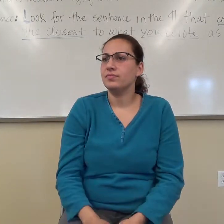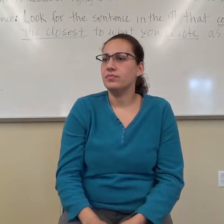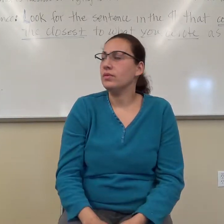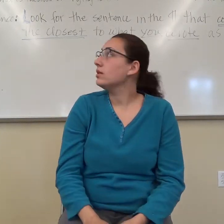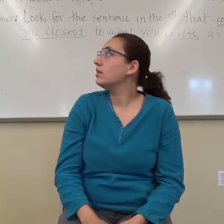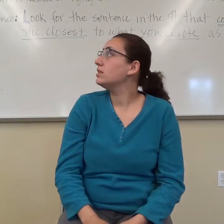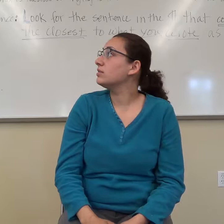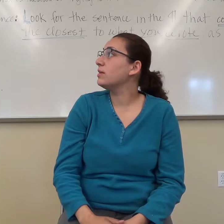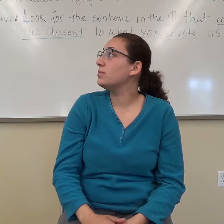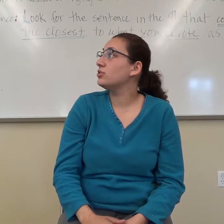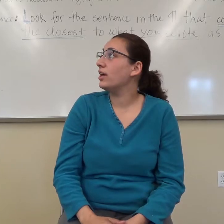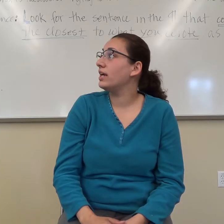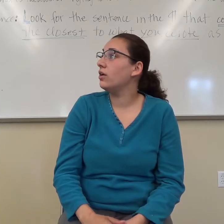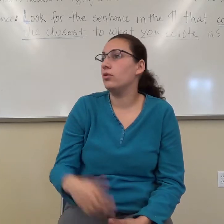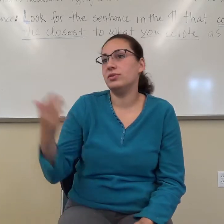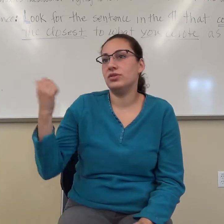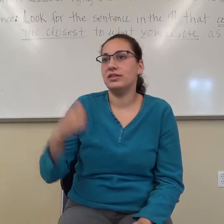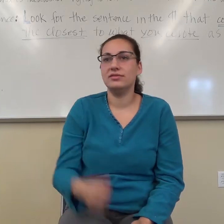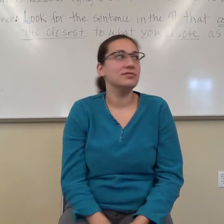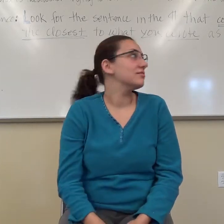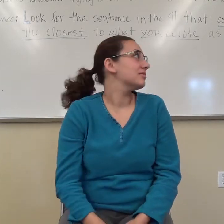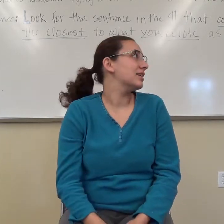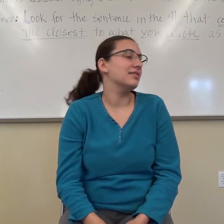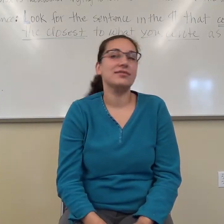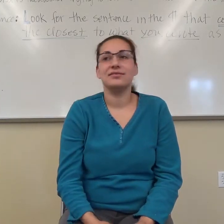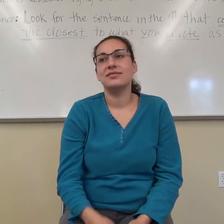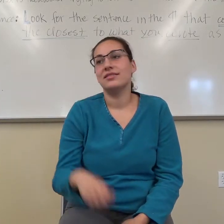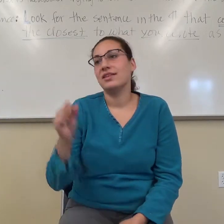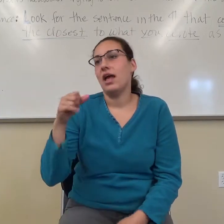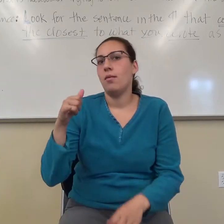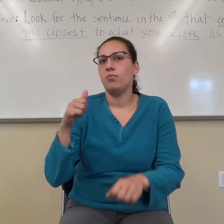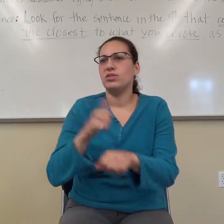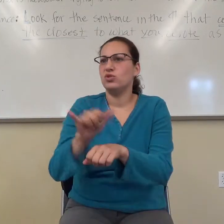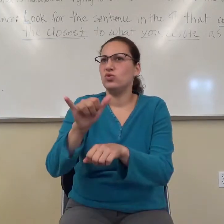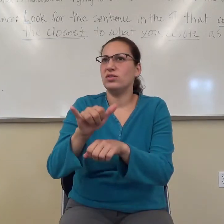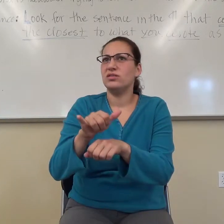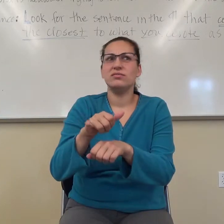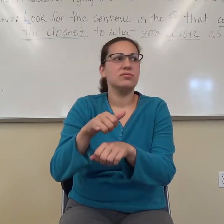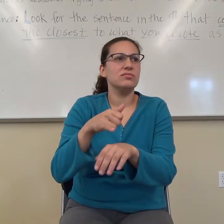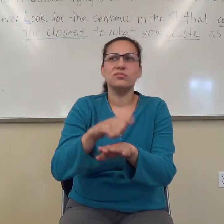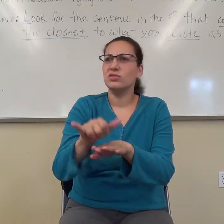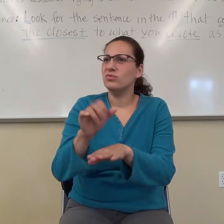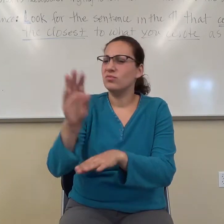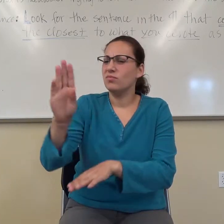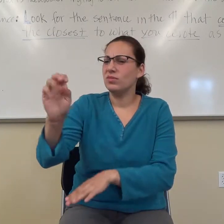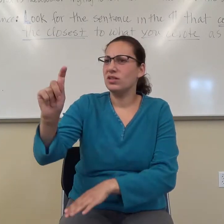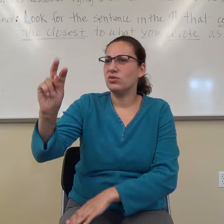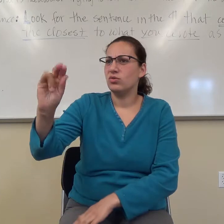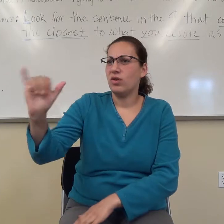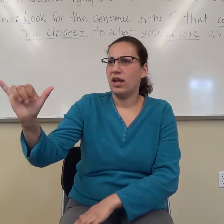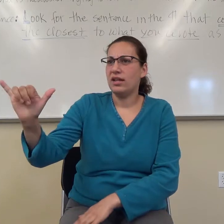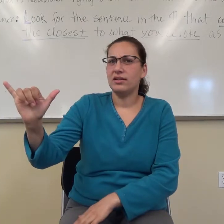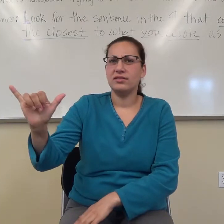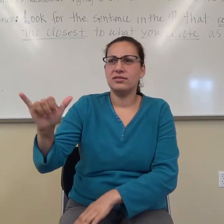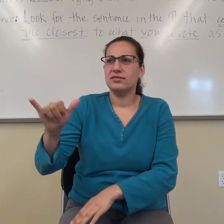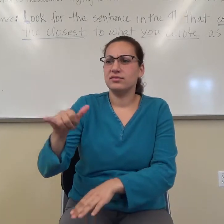actually. Does it mean betray? Luis- Oh, betrayal. Yeah, actually Luis is right, because in the church's eyes, he is